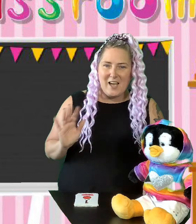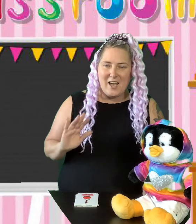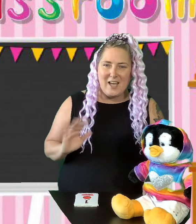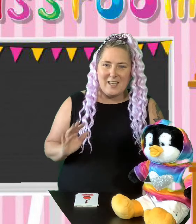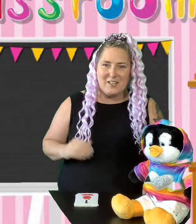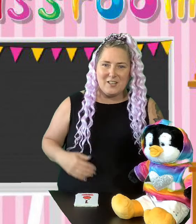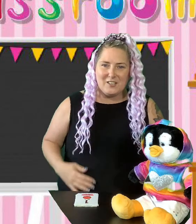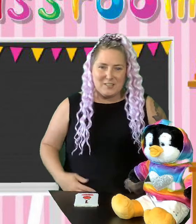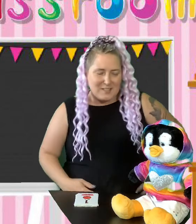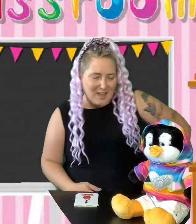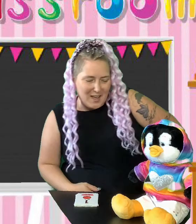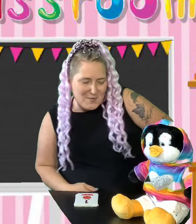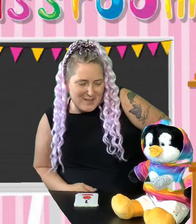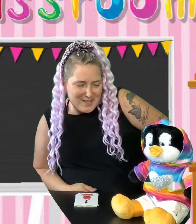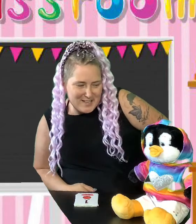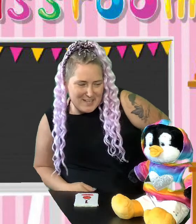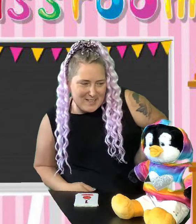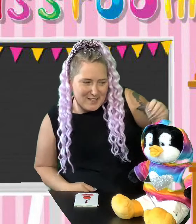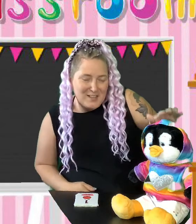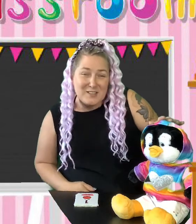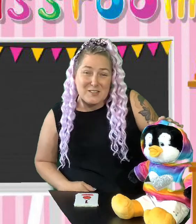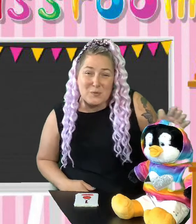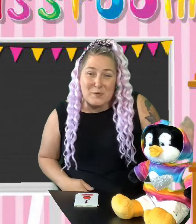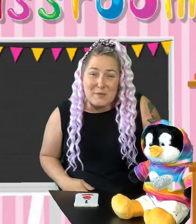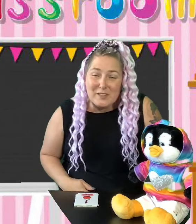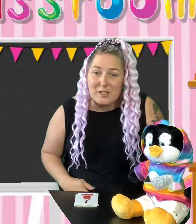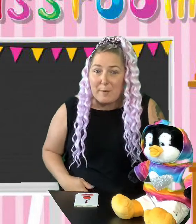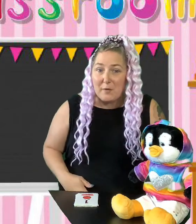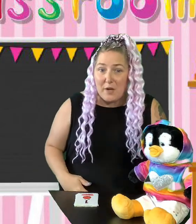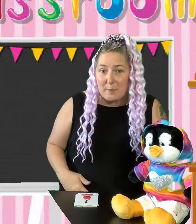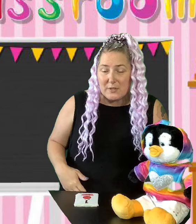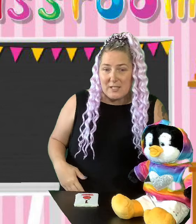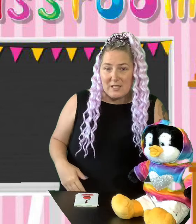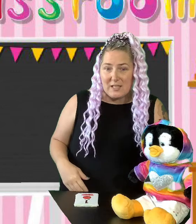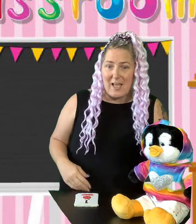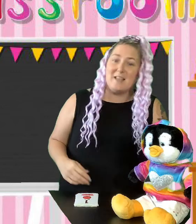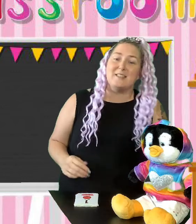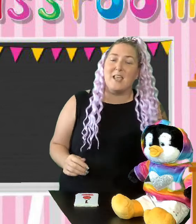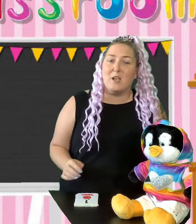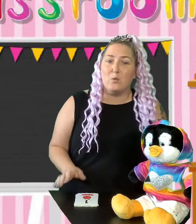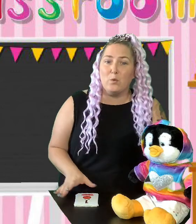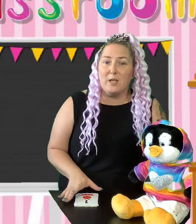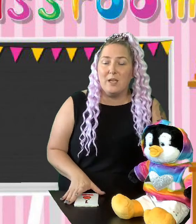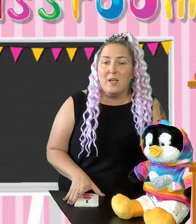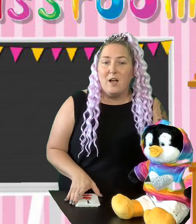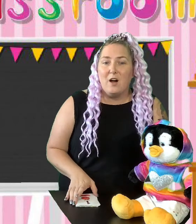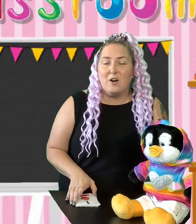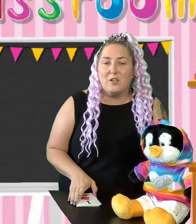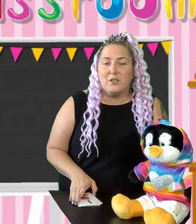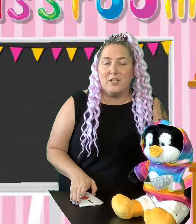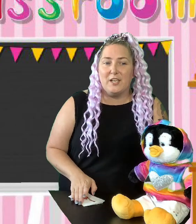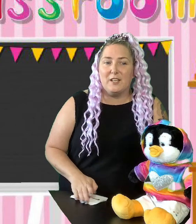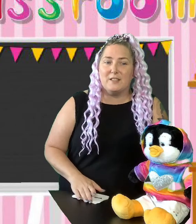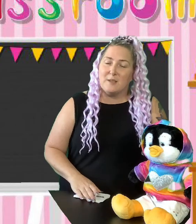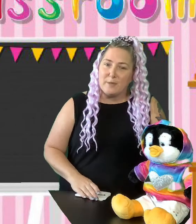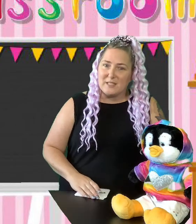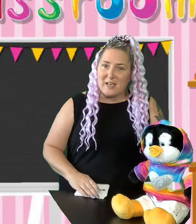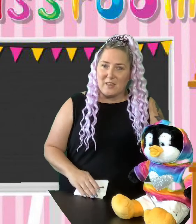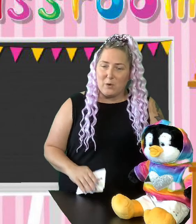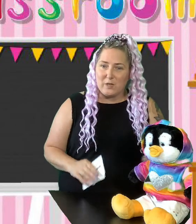Hi kindergartners. Hi Penny. So we've been learning about numbers in class, and we are learning some of the sign language in